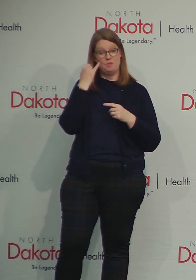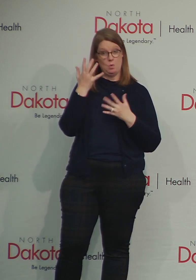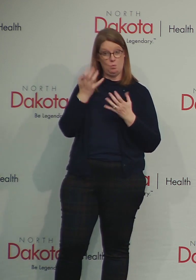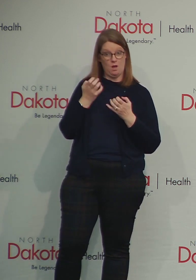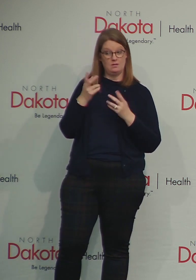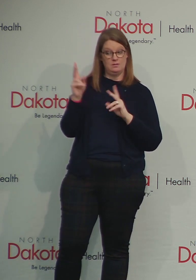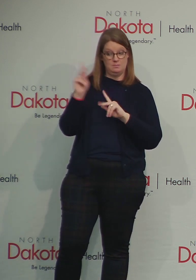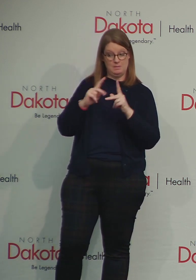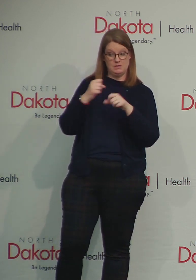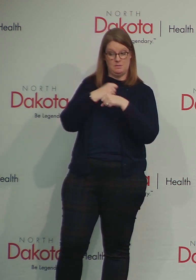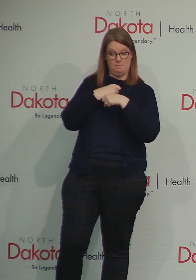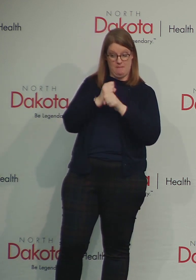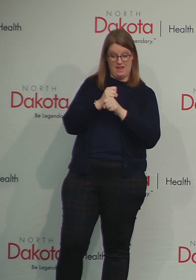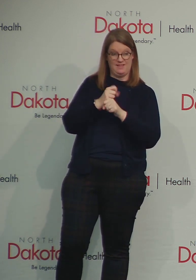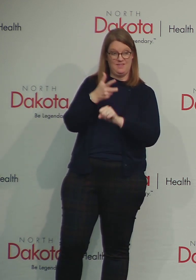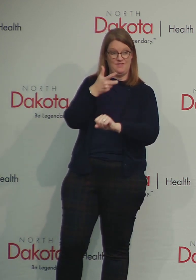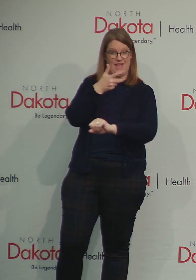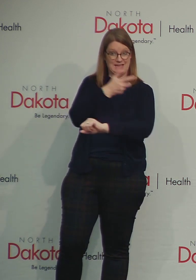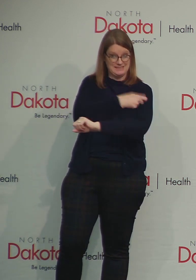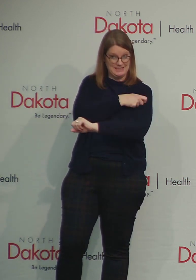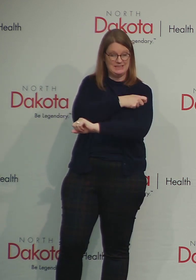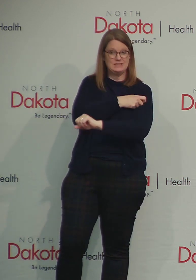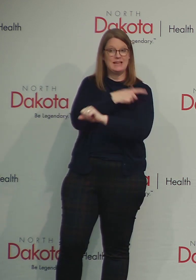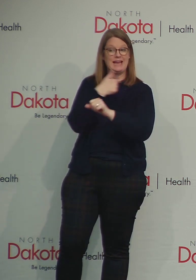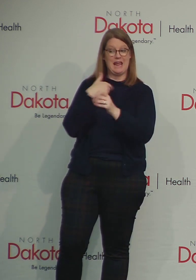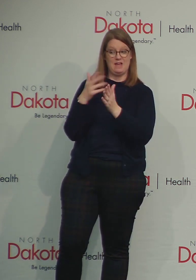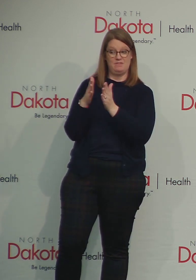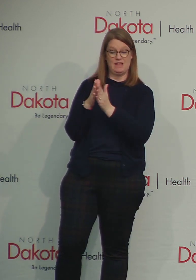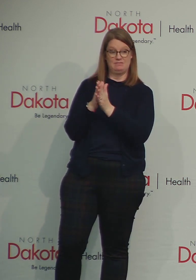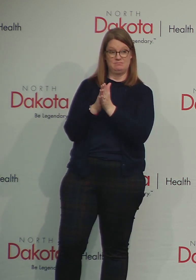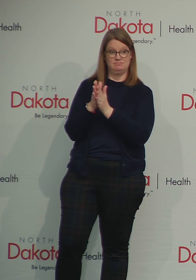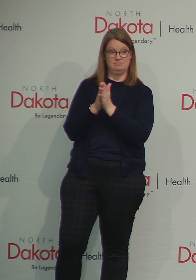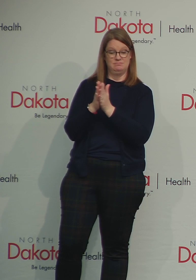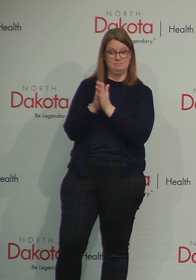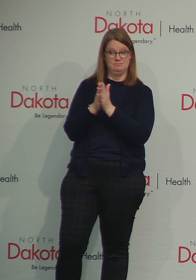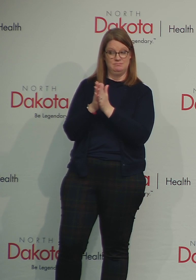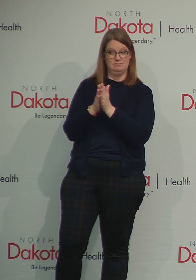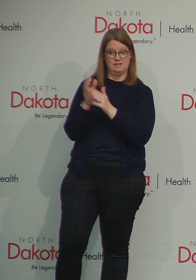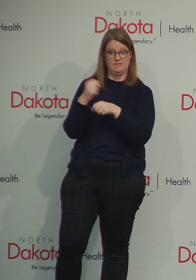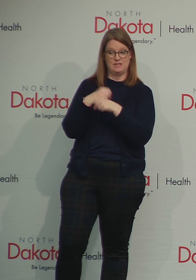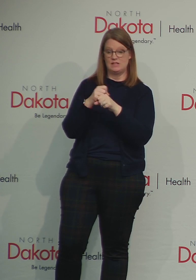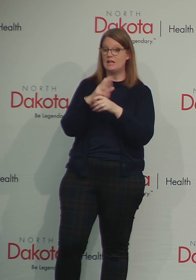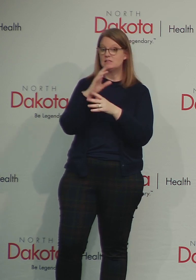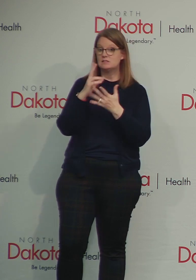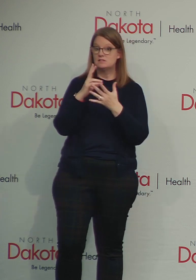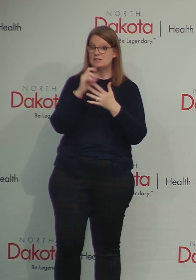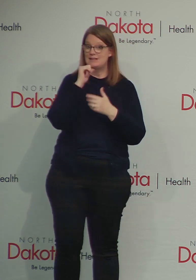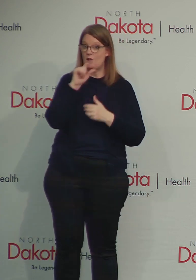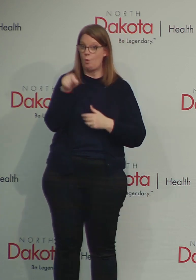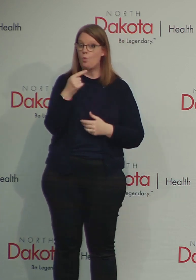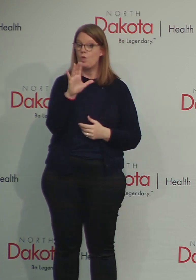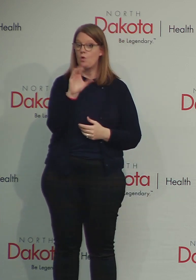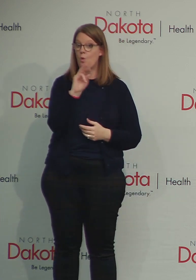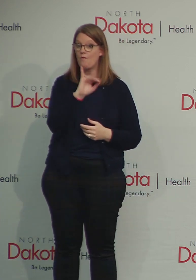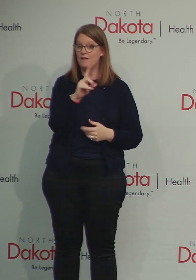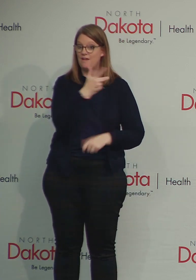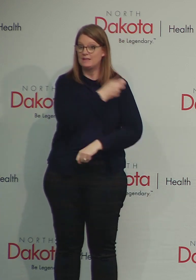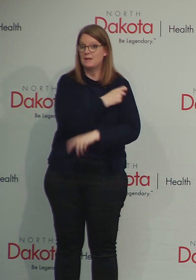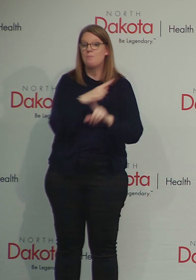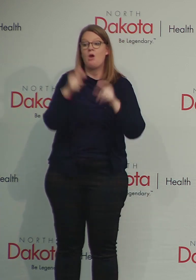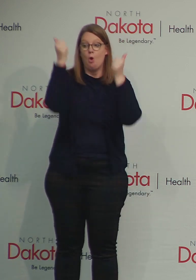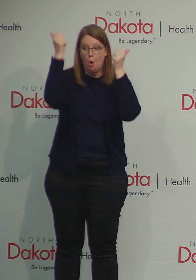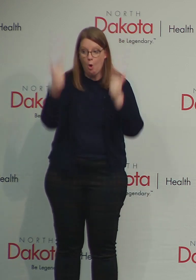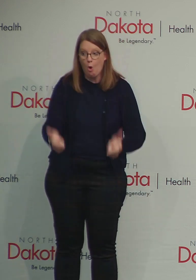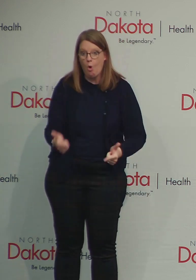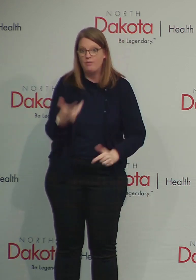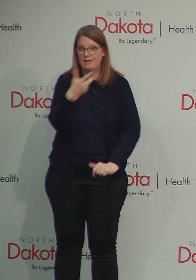produce vaccines and have an incentive to produce vaccines, and this applies to all vaccines, not just COVID vaccine, the